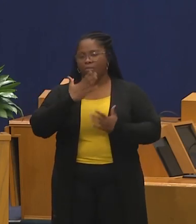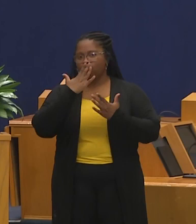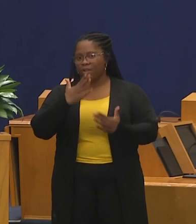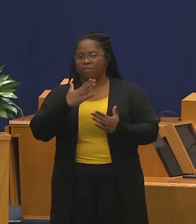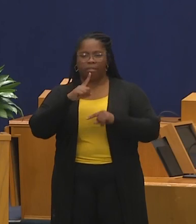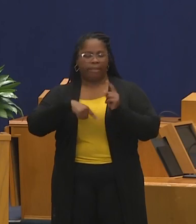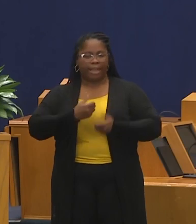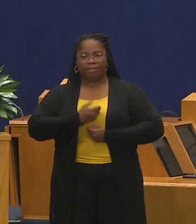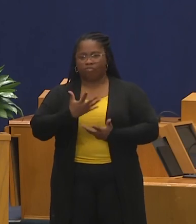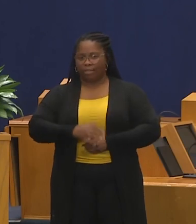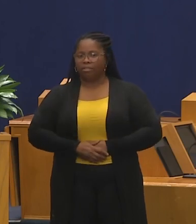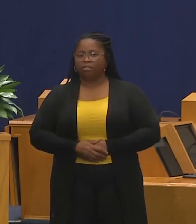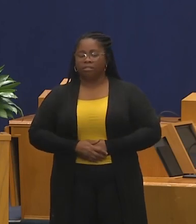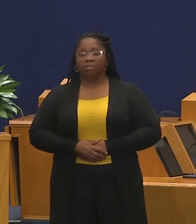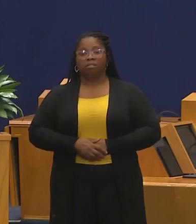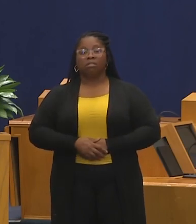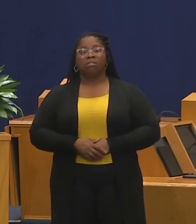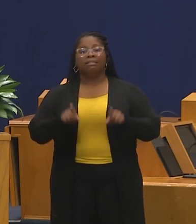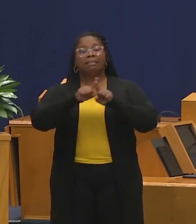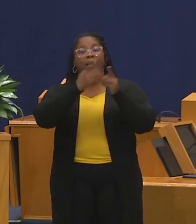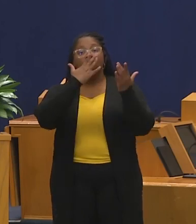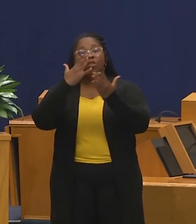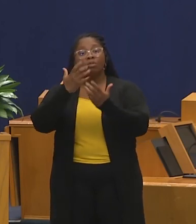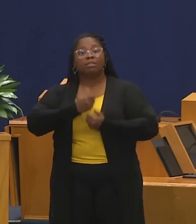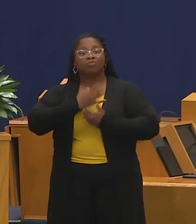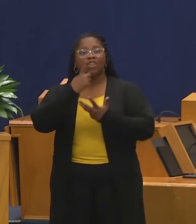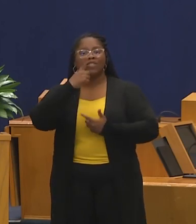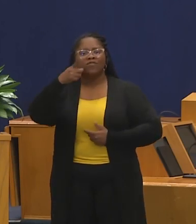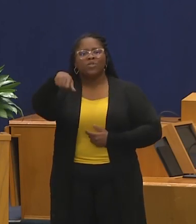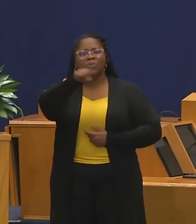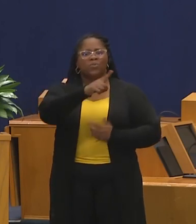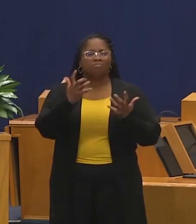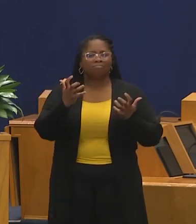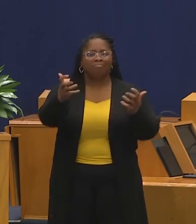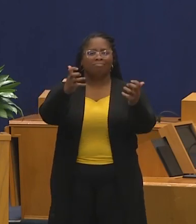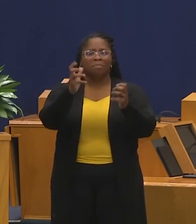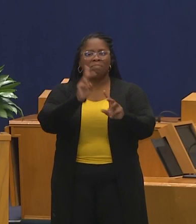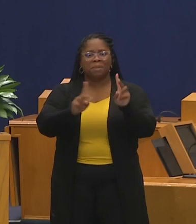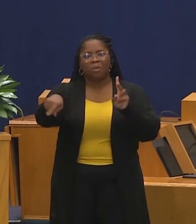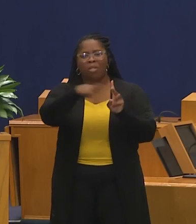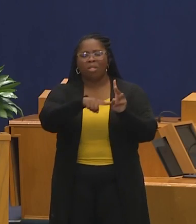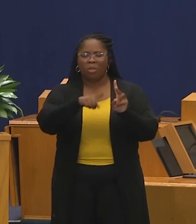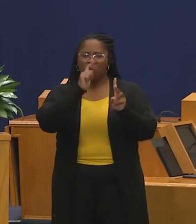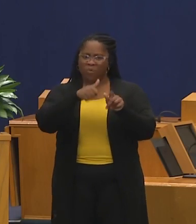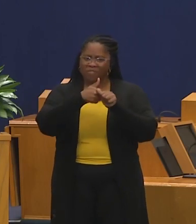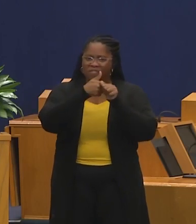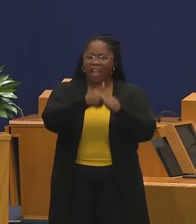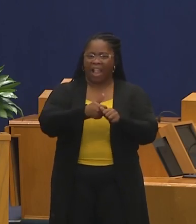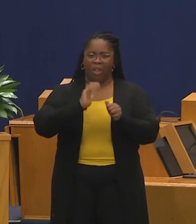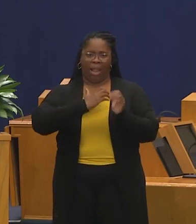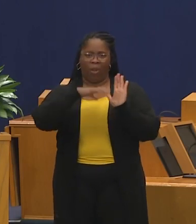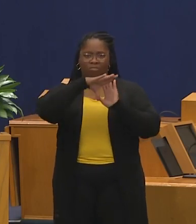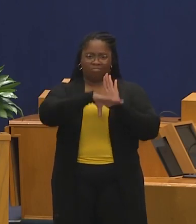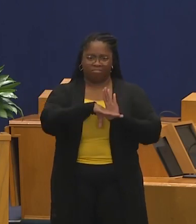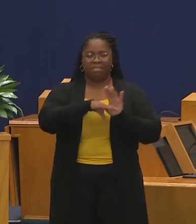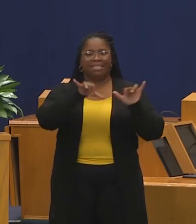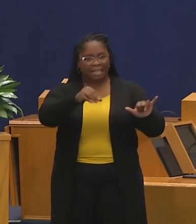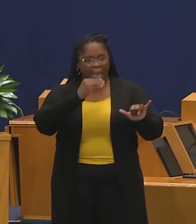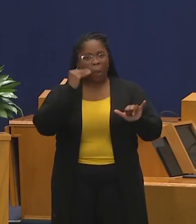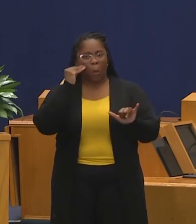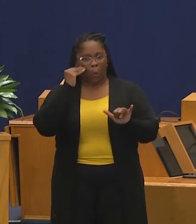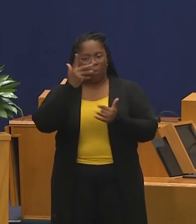I also want to express that same level of gratitude to you, the public, for doing what we have asked you to do by staying home and practicing safe social